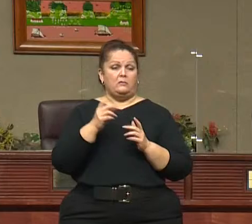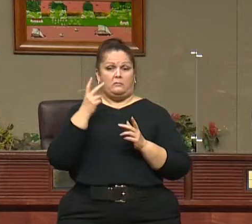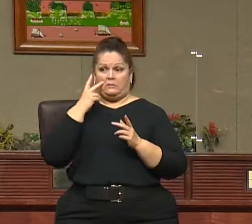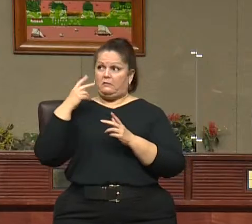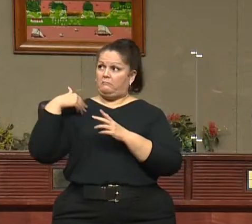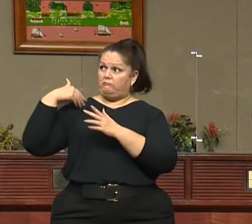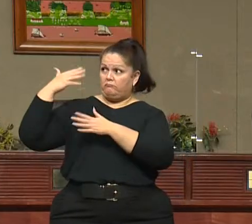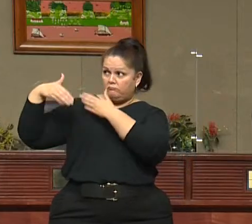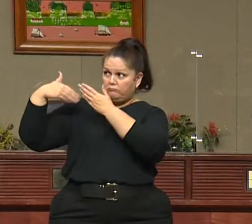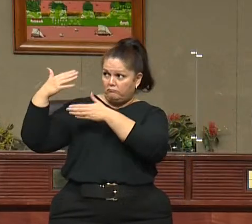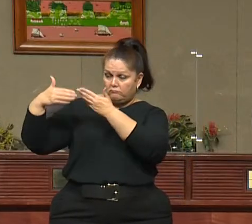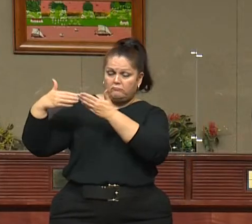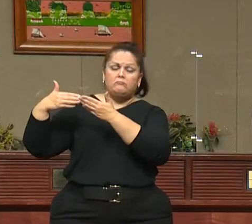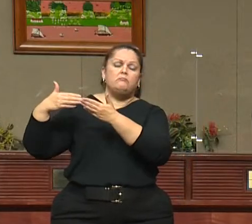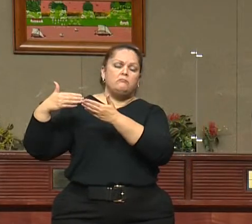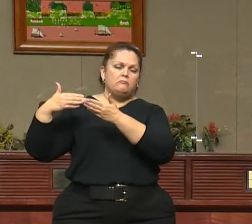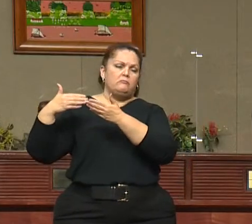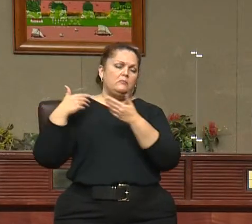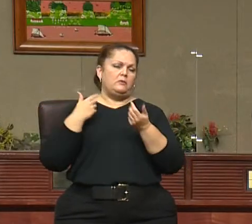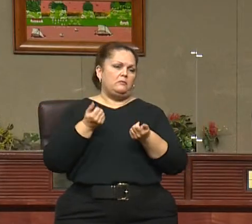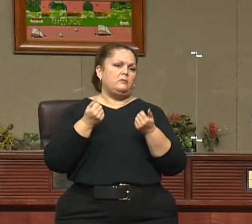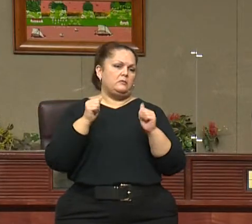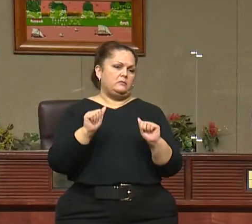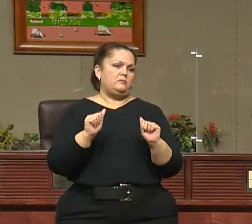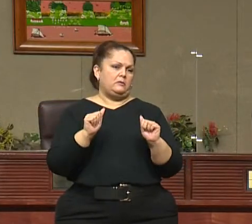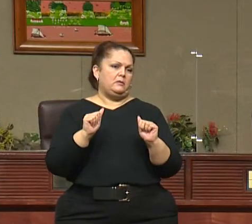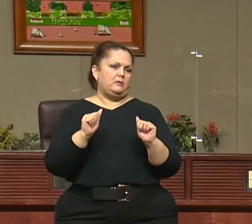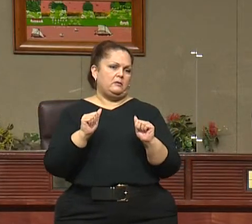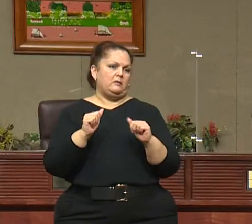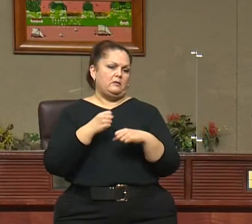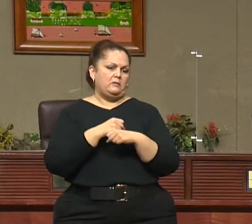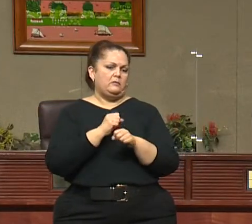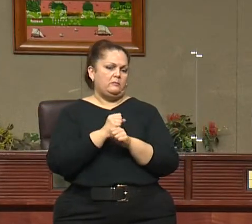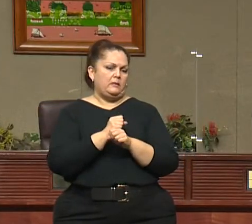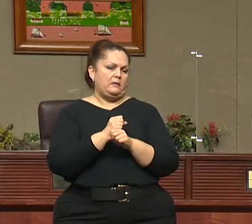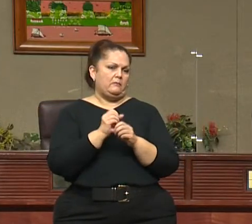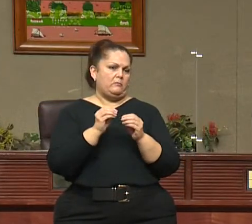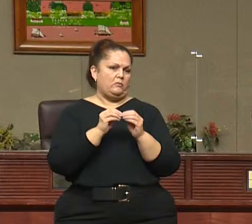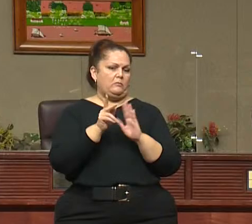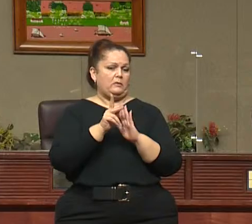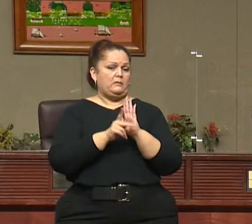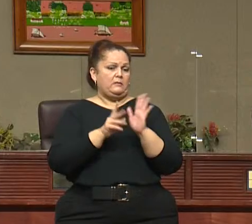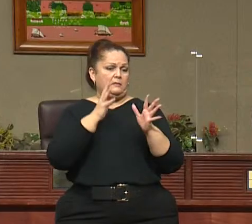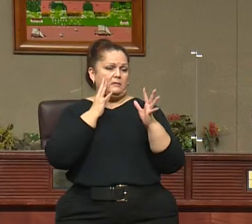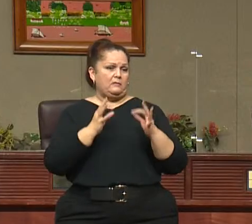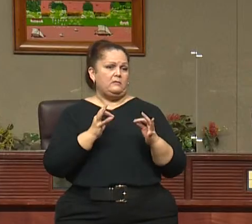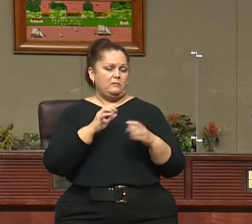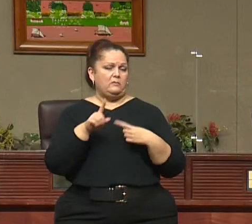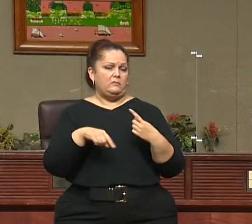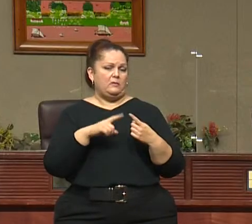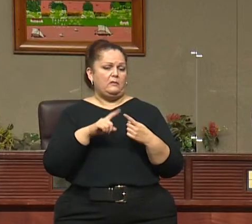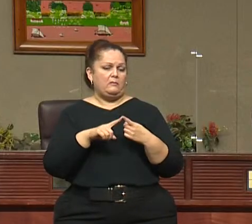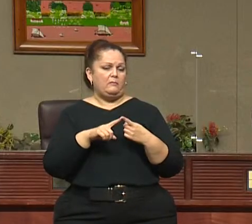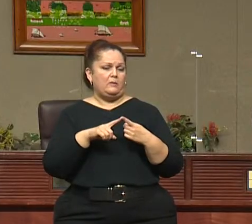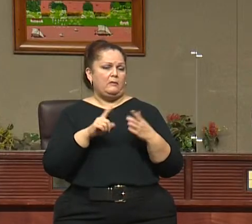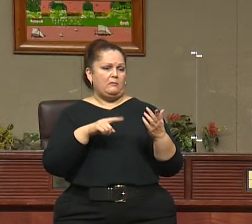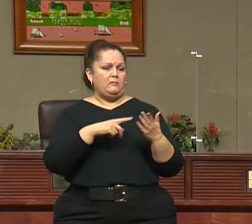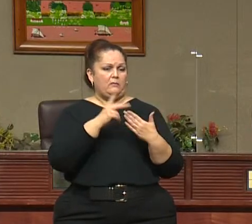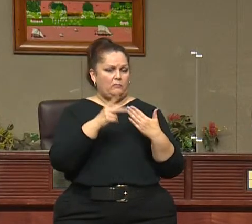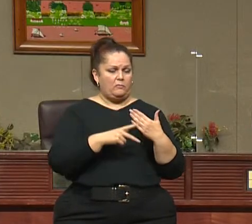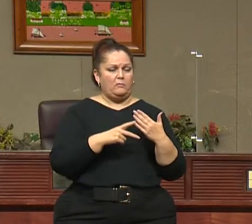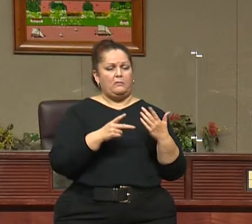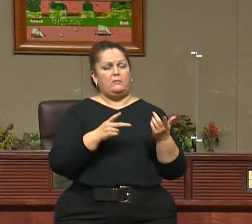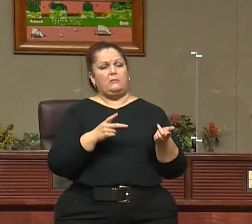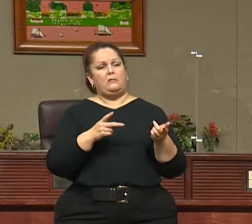we're trying to make any policy decisions regarding this, they're going to have to